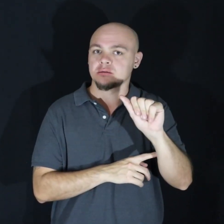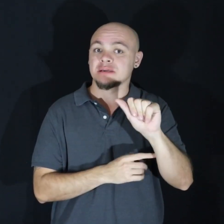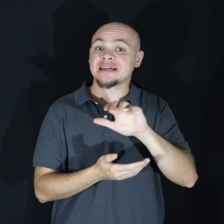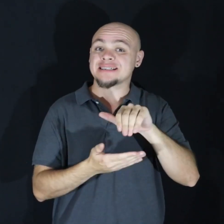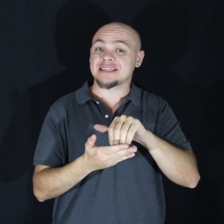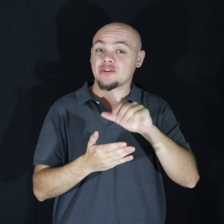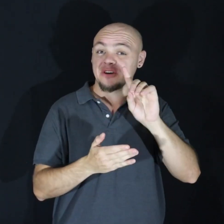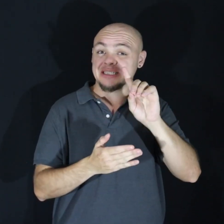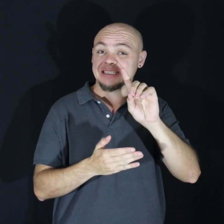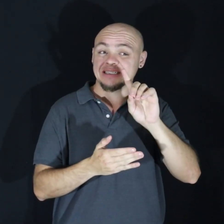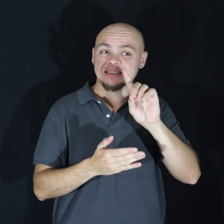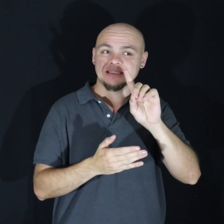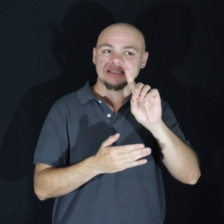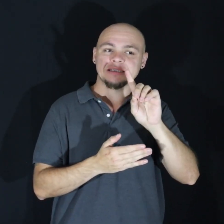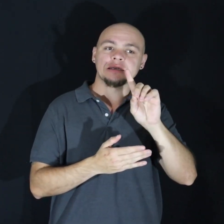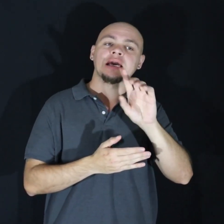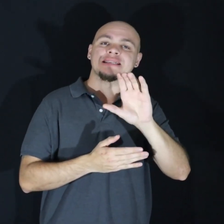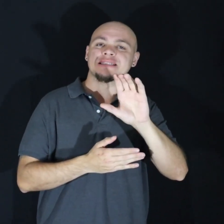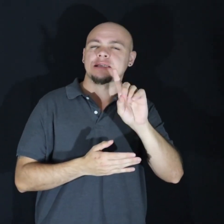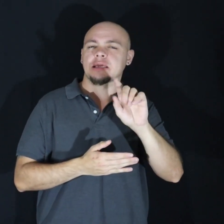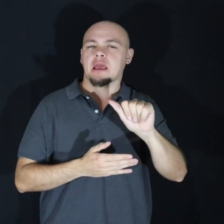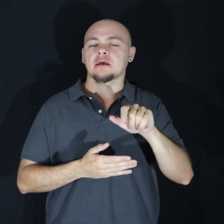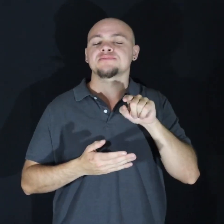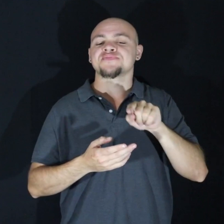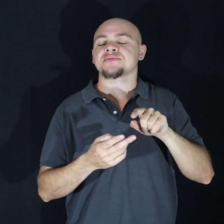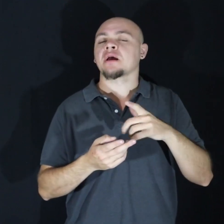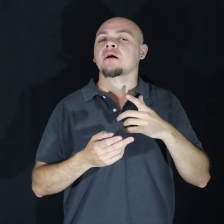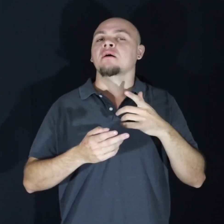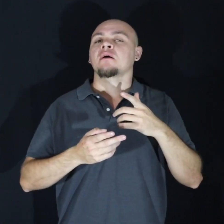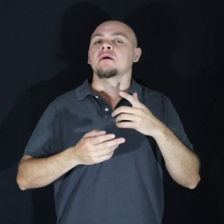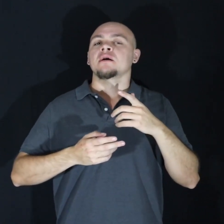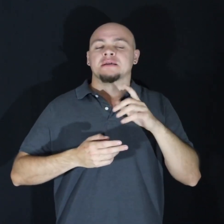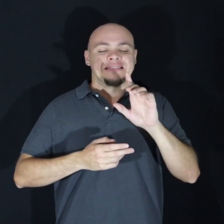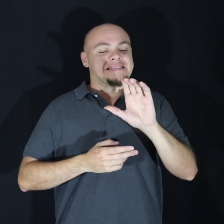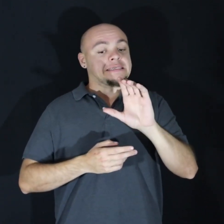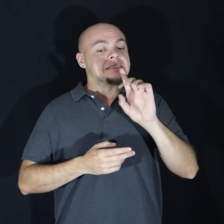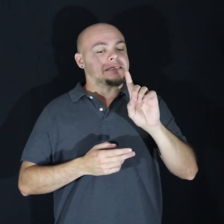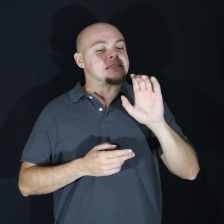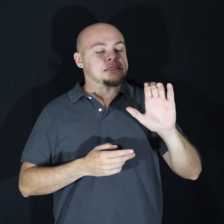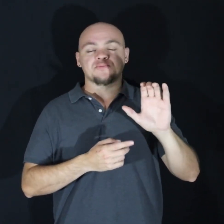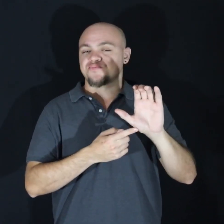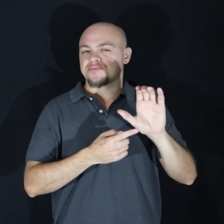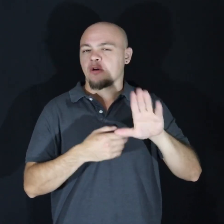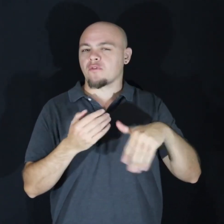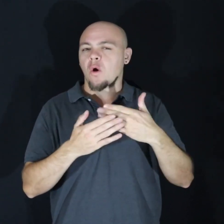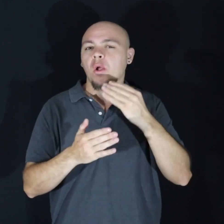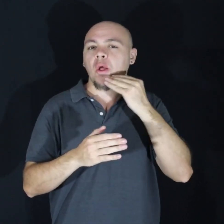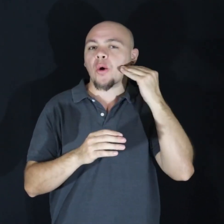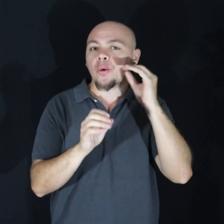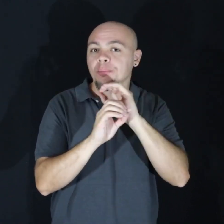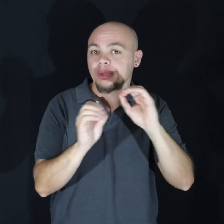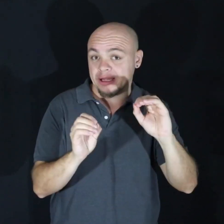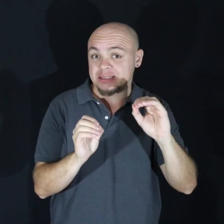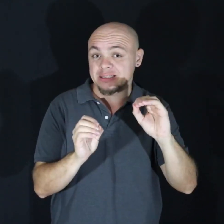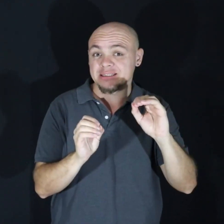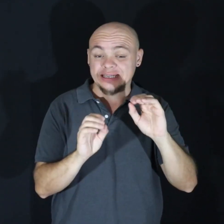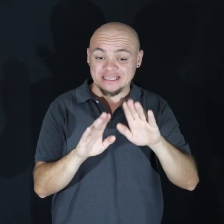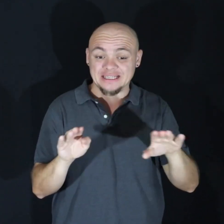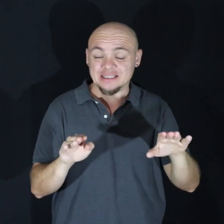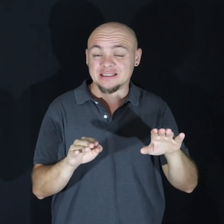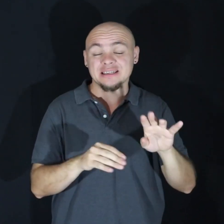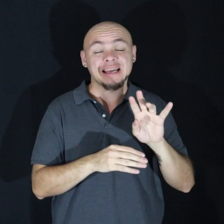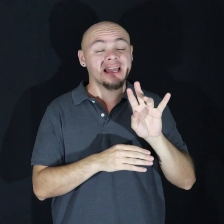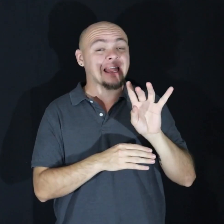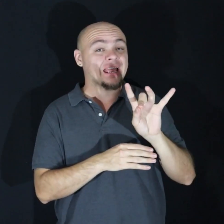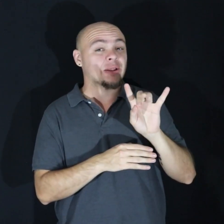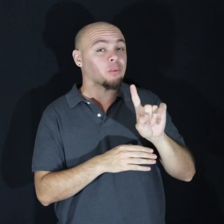Disease Control, children from fatherless homes account for 90% of all homeless and runaway kids, 71%